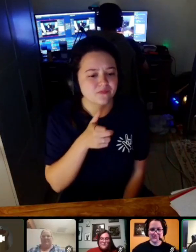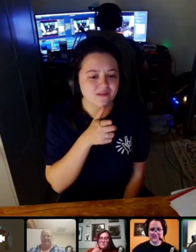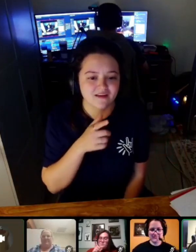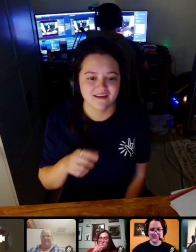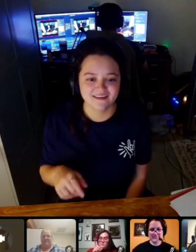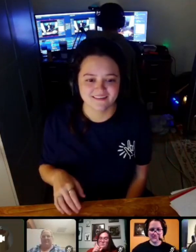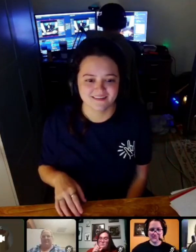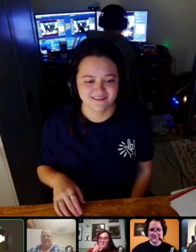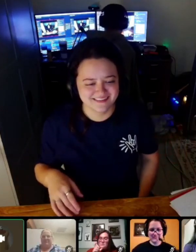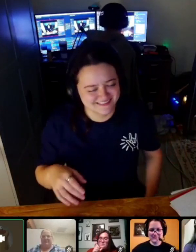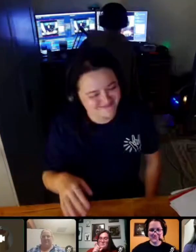those?